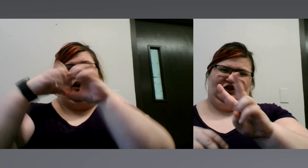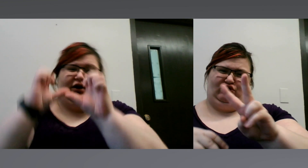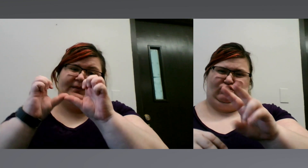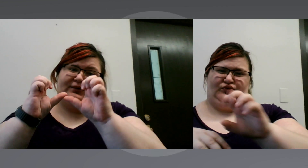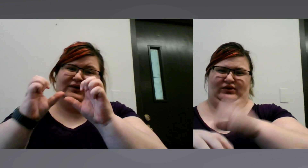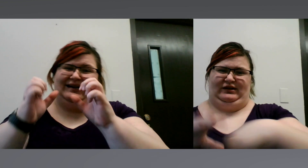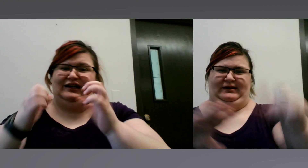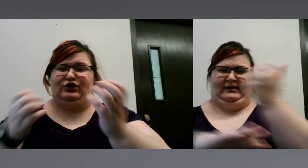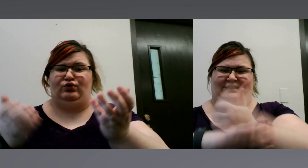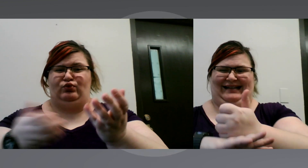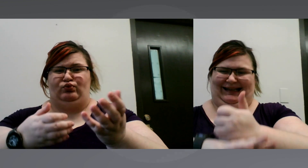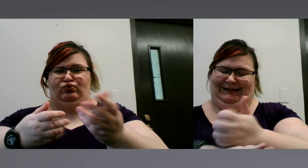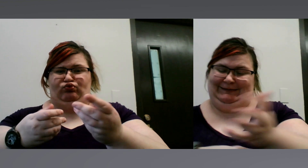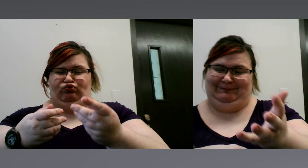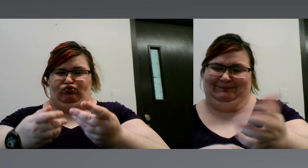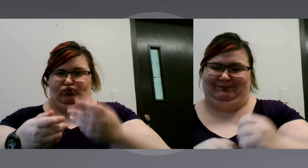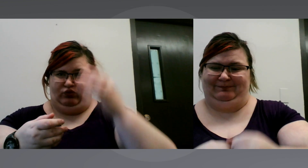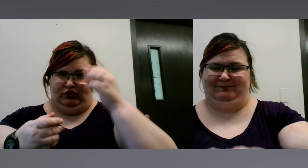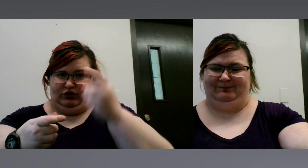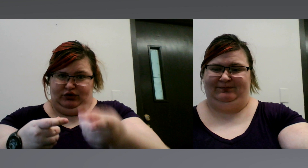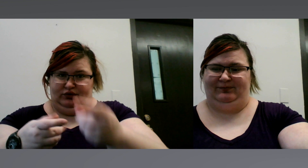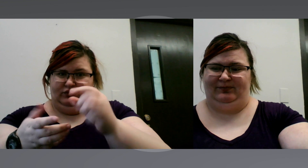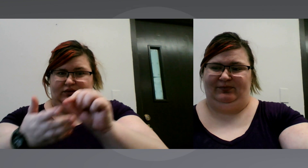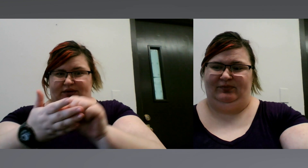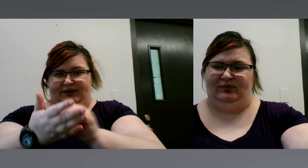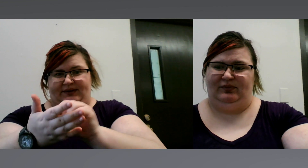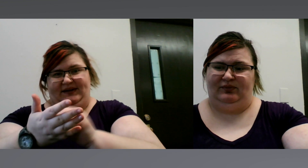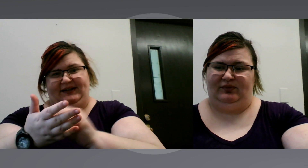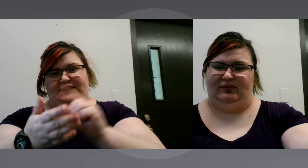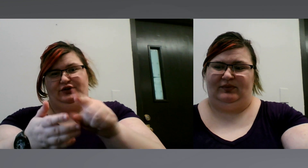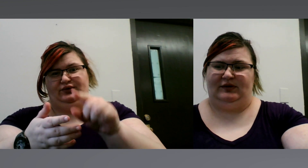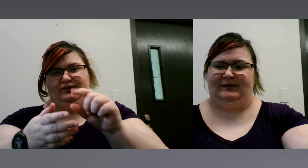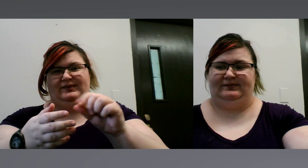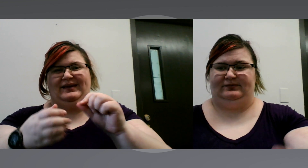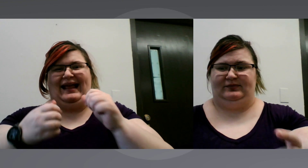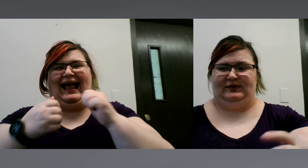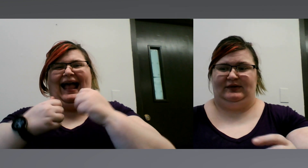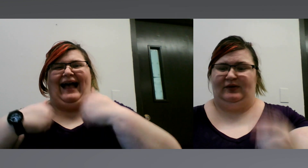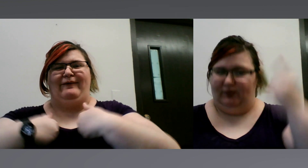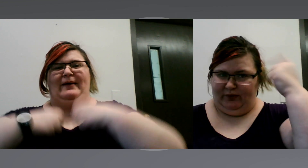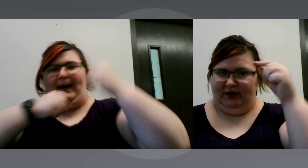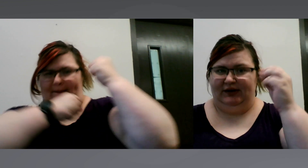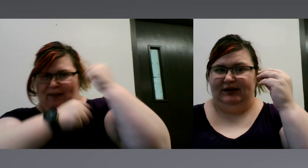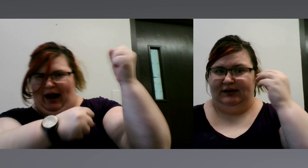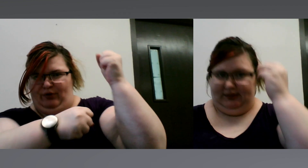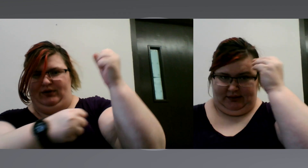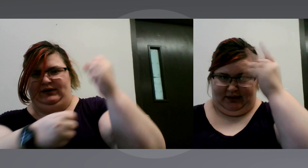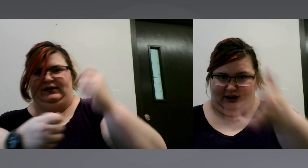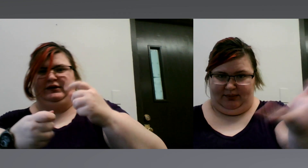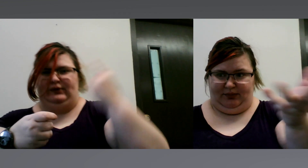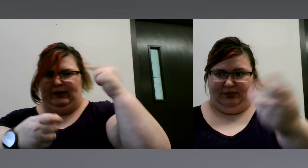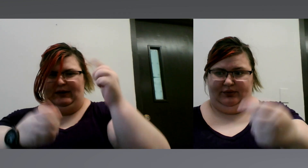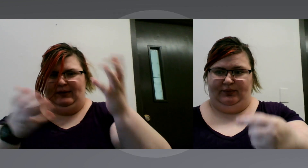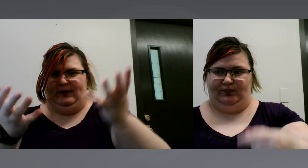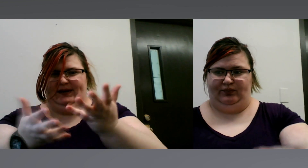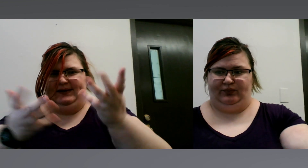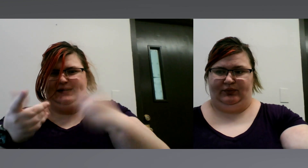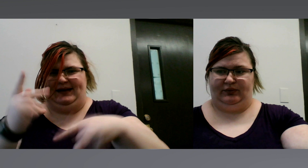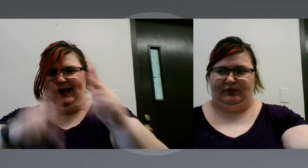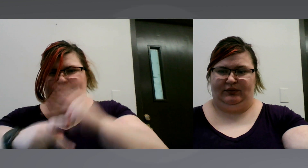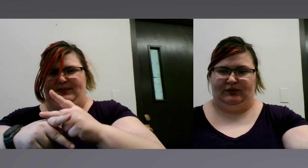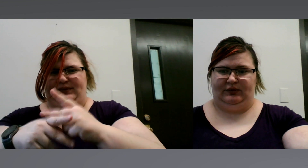she's a guy named Adam, was instantly in love with him, Adam. But there's one